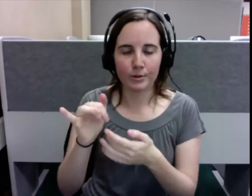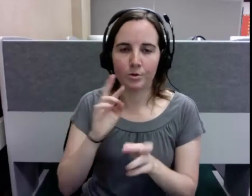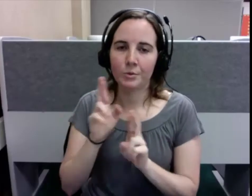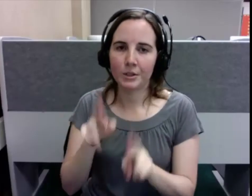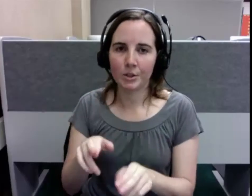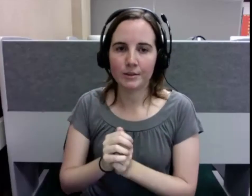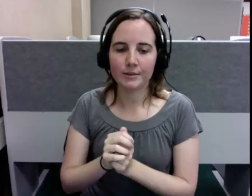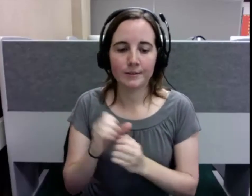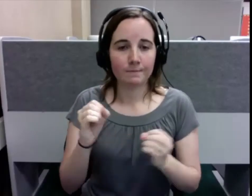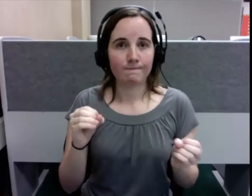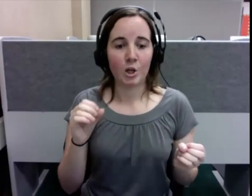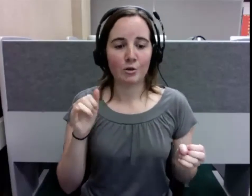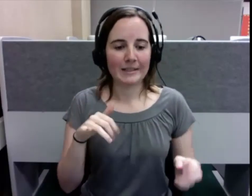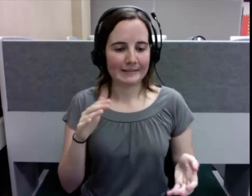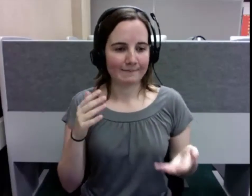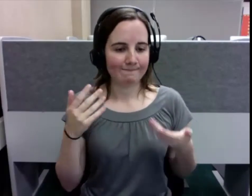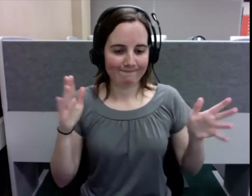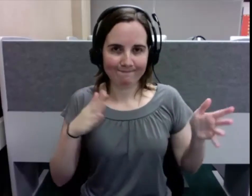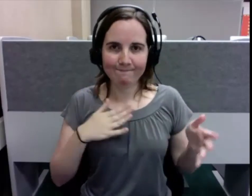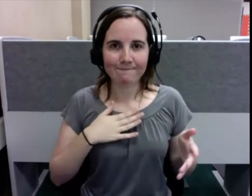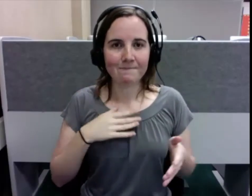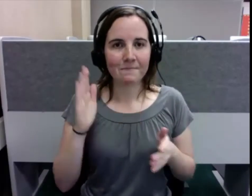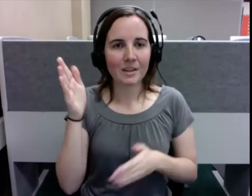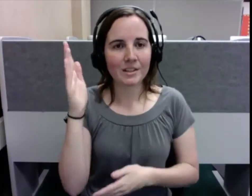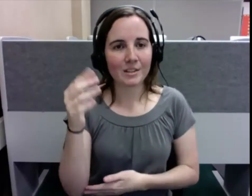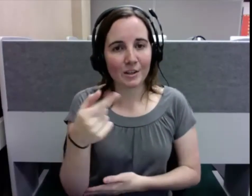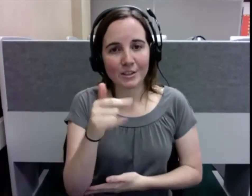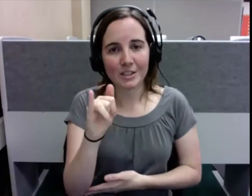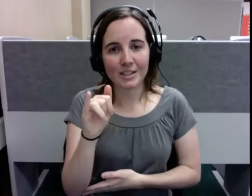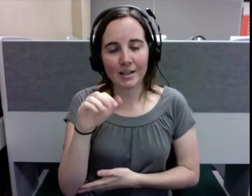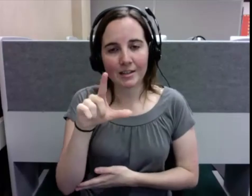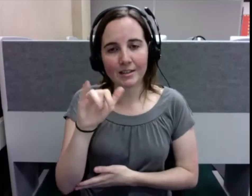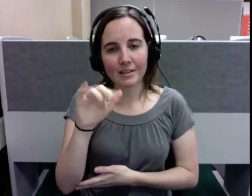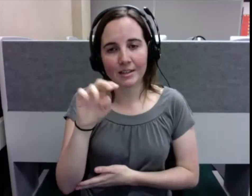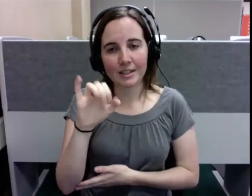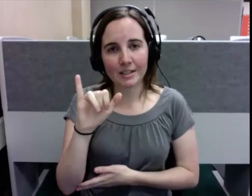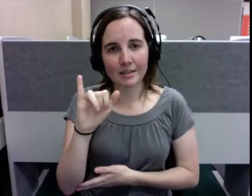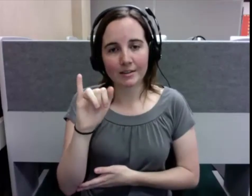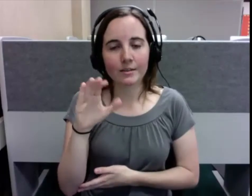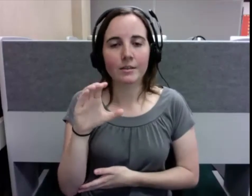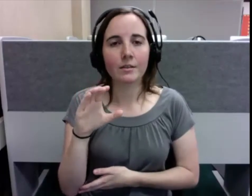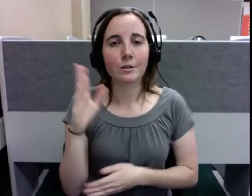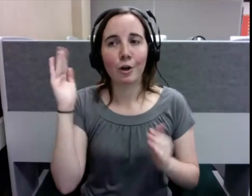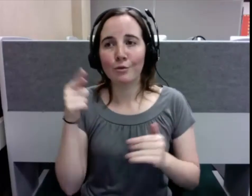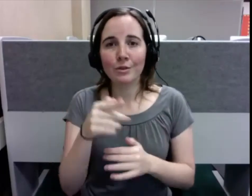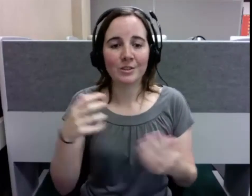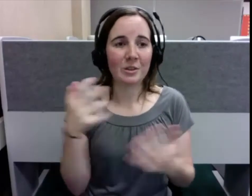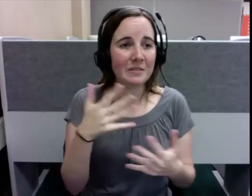GI clinic. I hope this has helped relieve some fears people might have and answered some questions that you may have about what